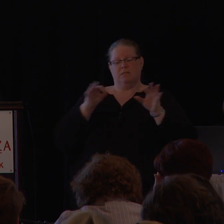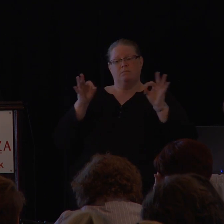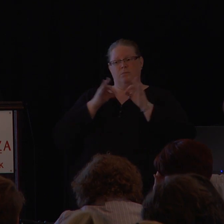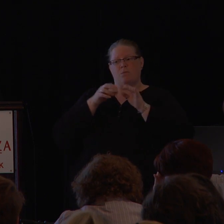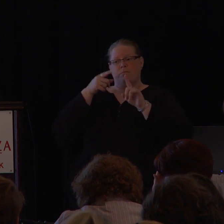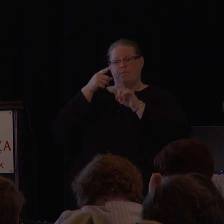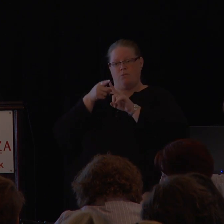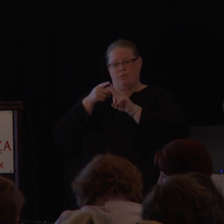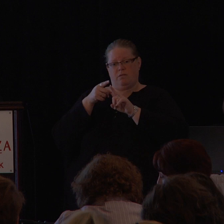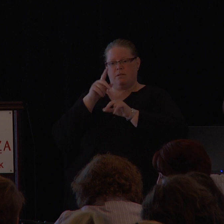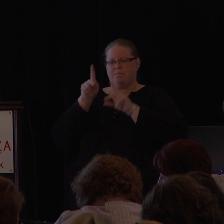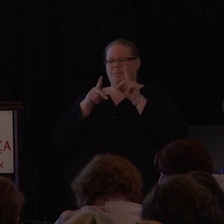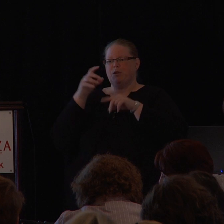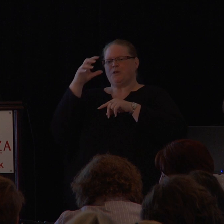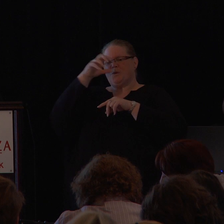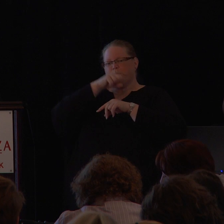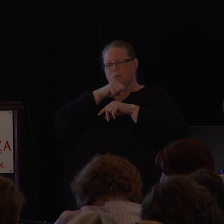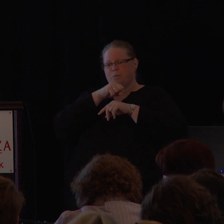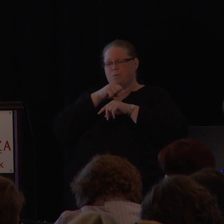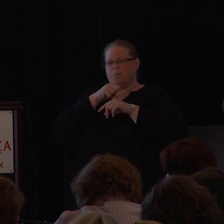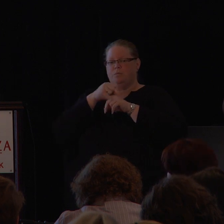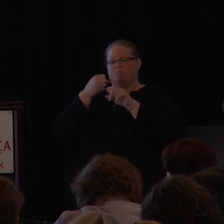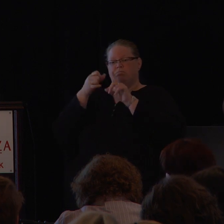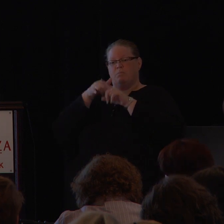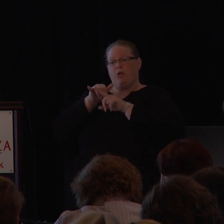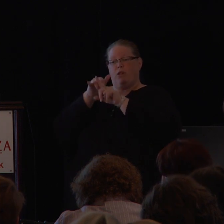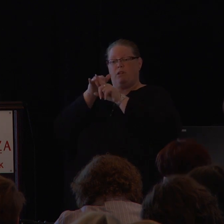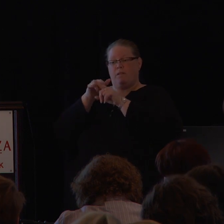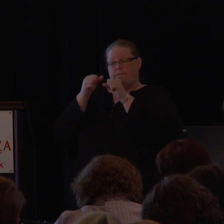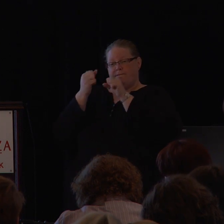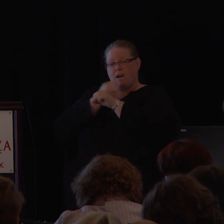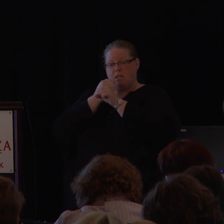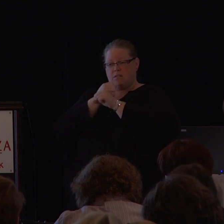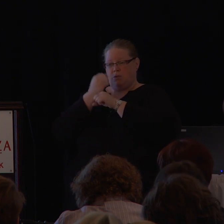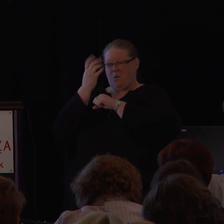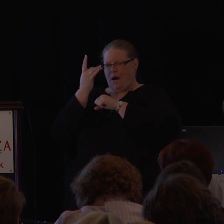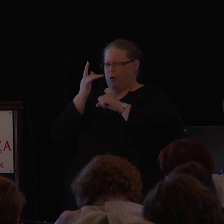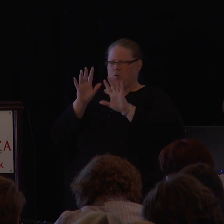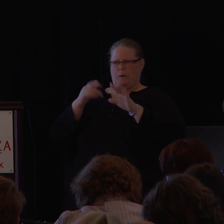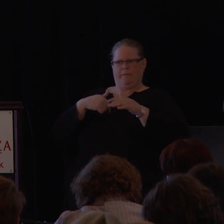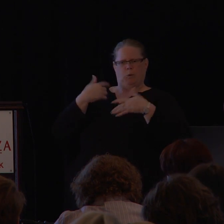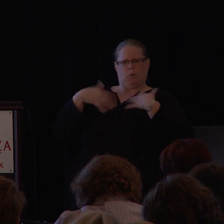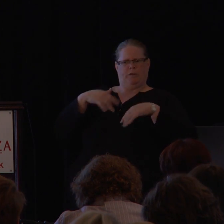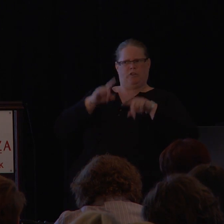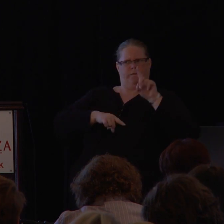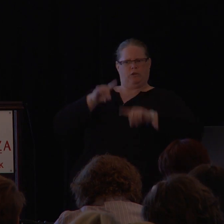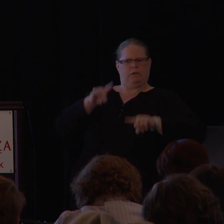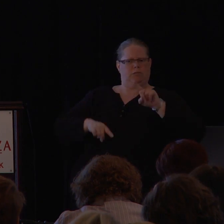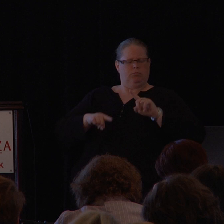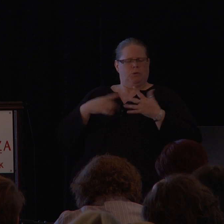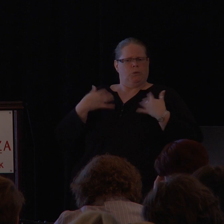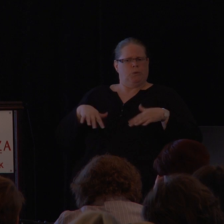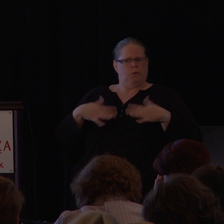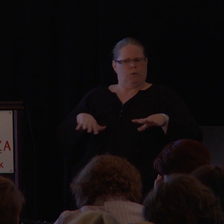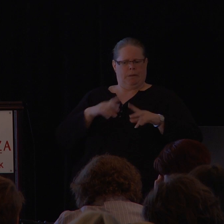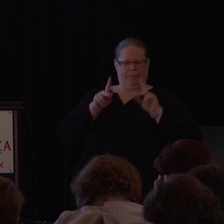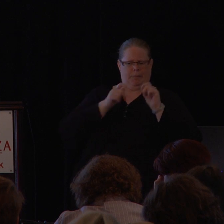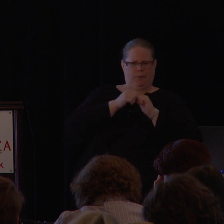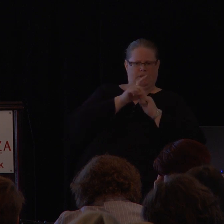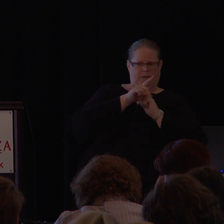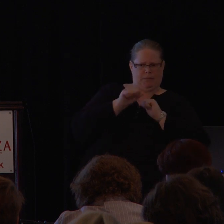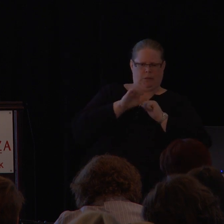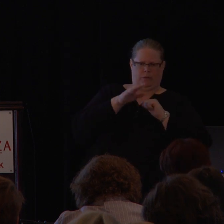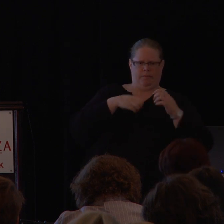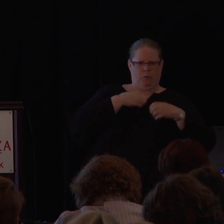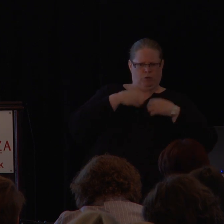extent, sometimes people assume that some of the violence is because we have too much diversity in our schools, that we have people with disabilities or